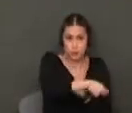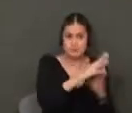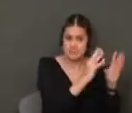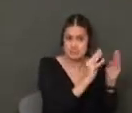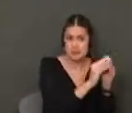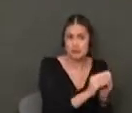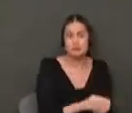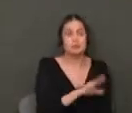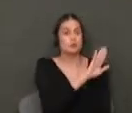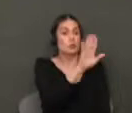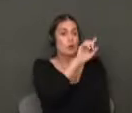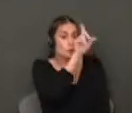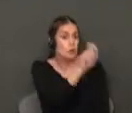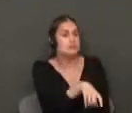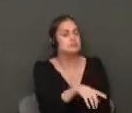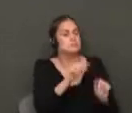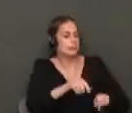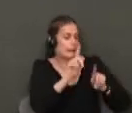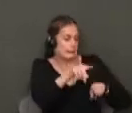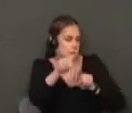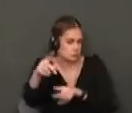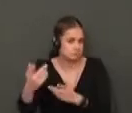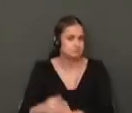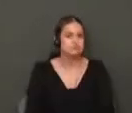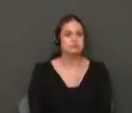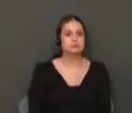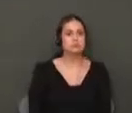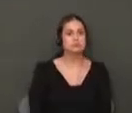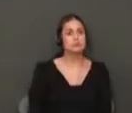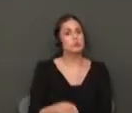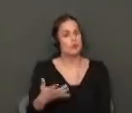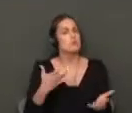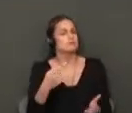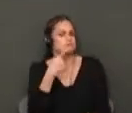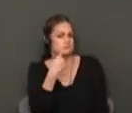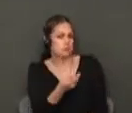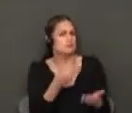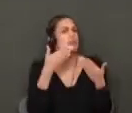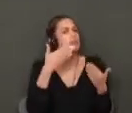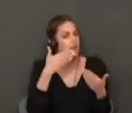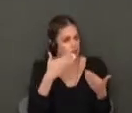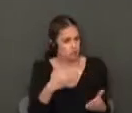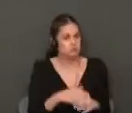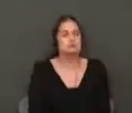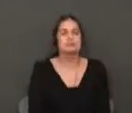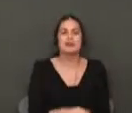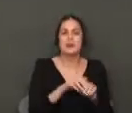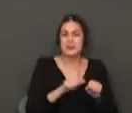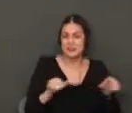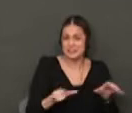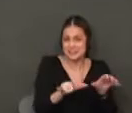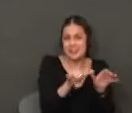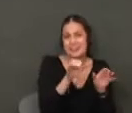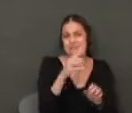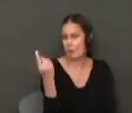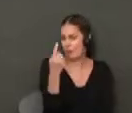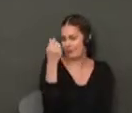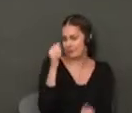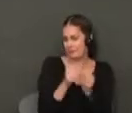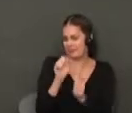that all of your questions can be answered, okay? And to that, I say thank you. Really, we could have done this probably with Eric Walsh